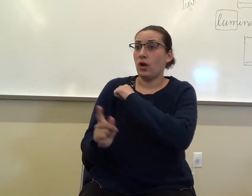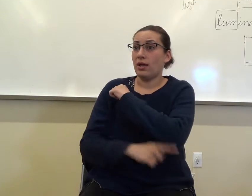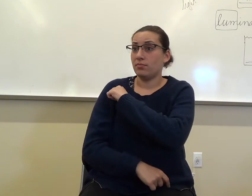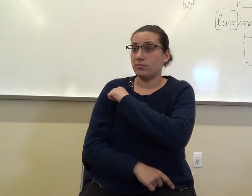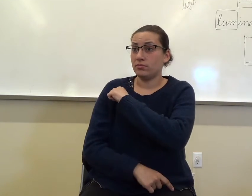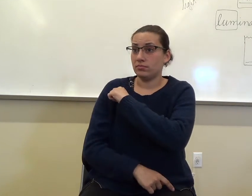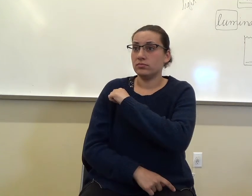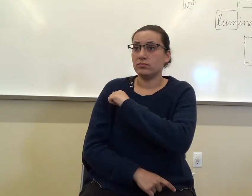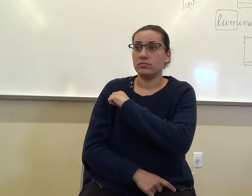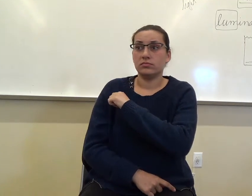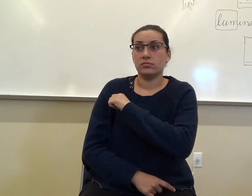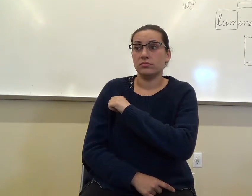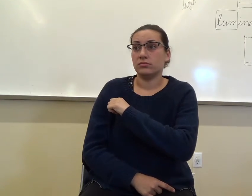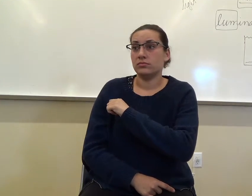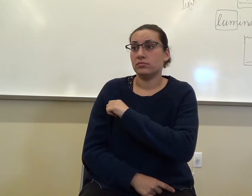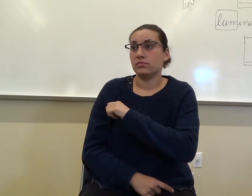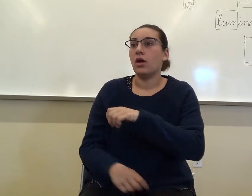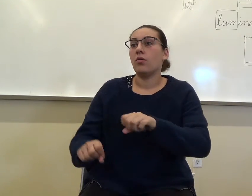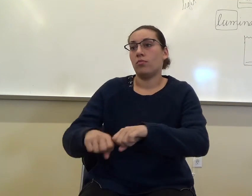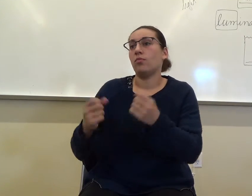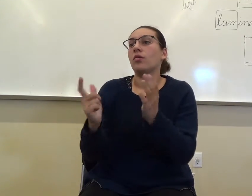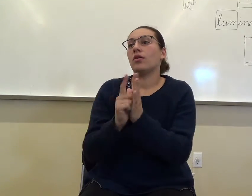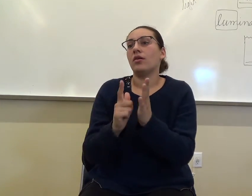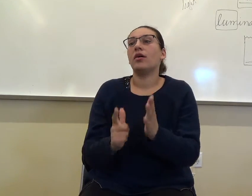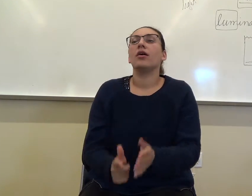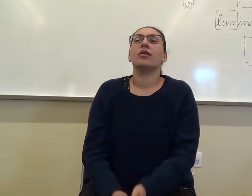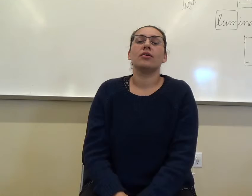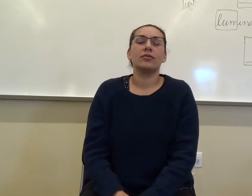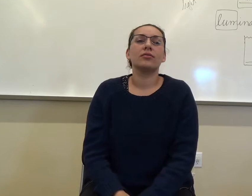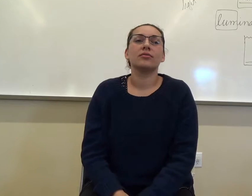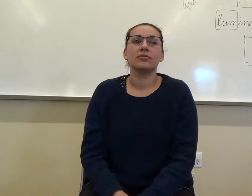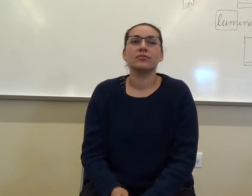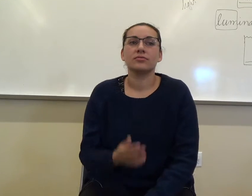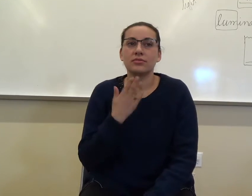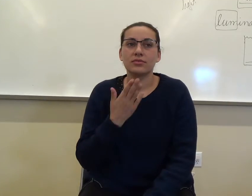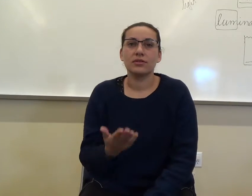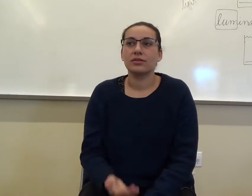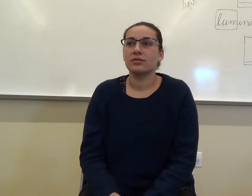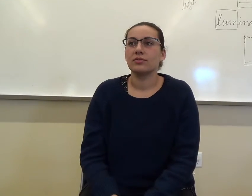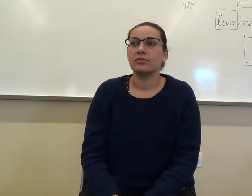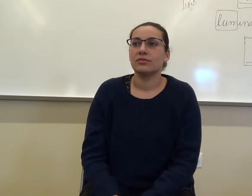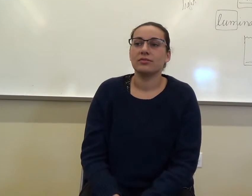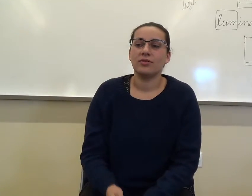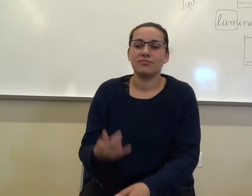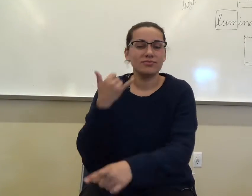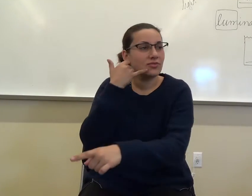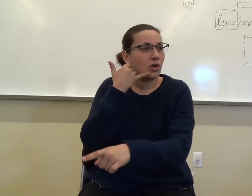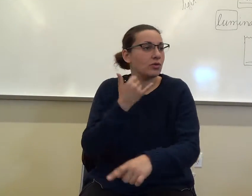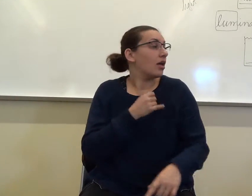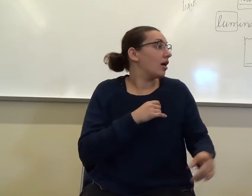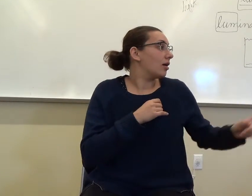Oh, yes, before we do this, there is something else I wanted to mention to you.